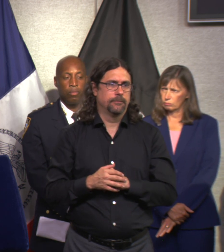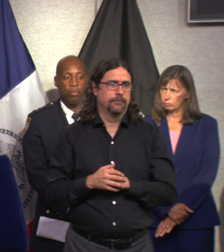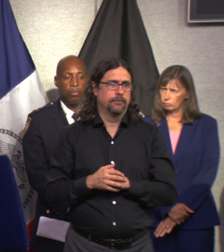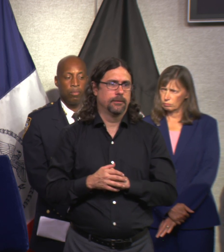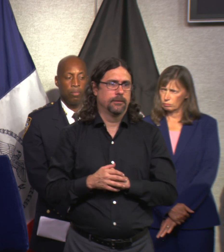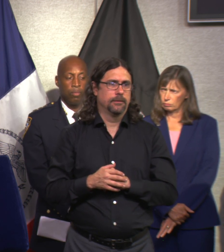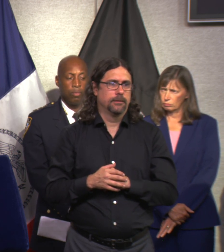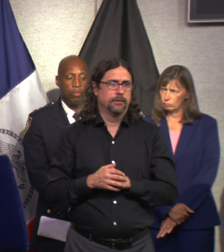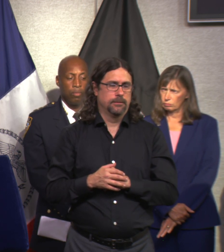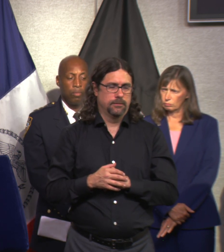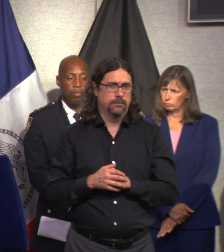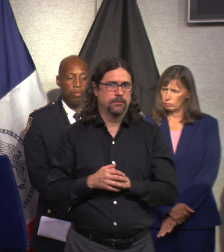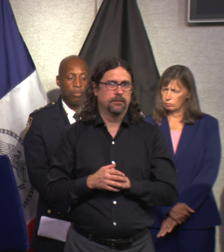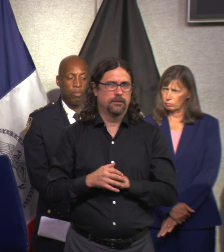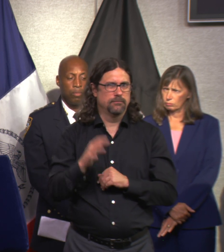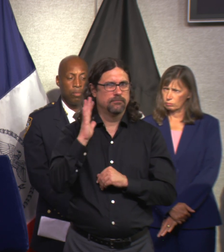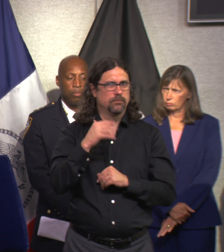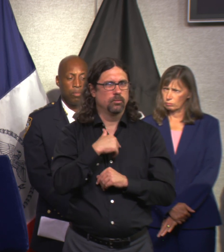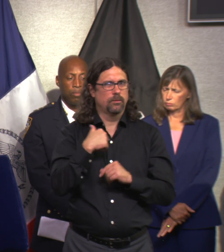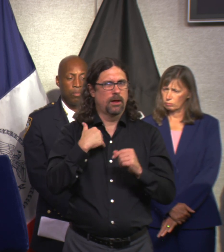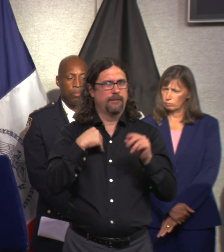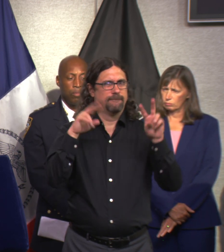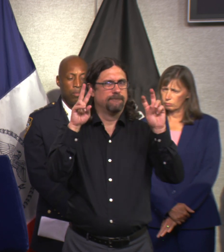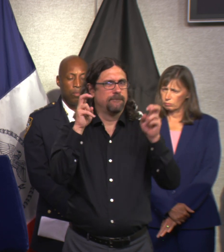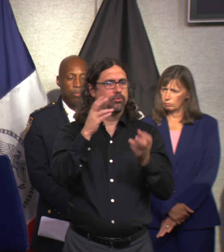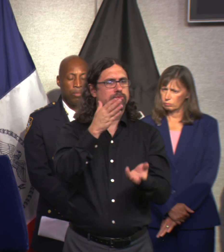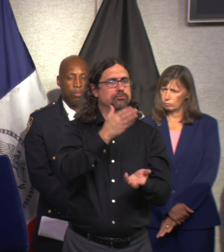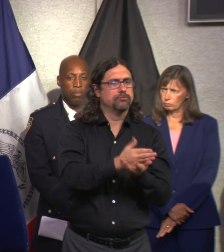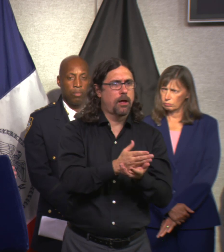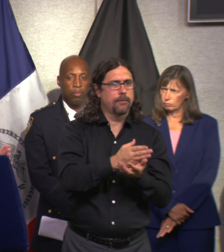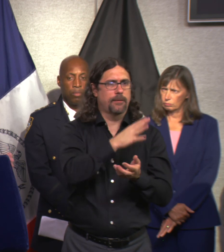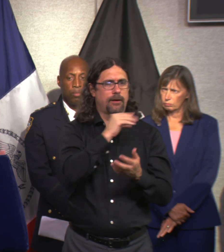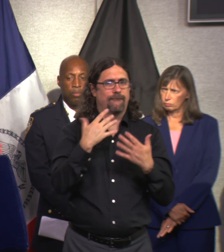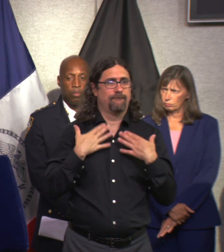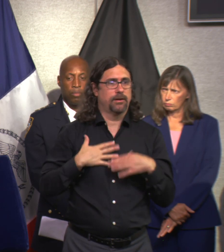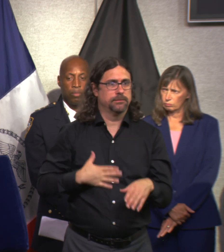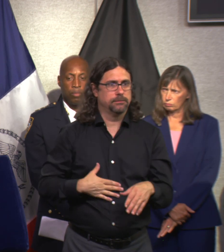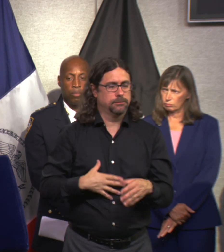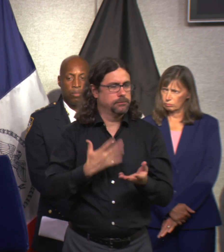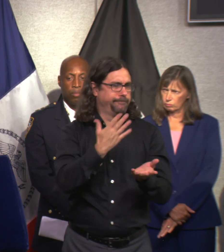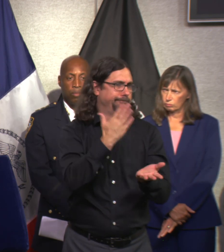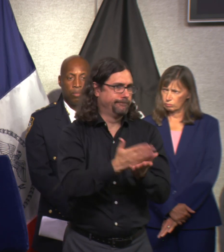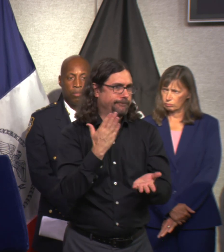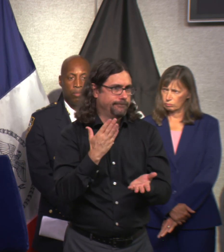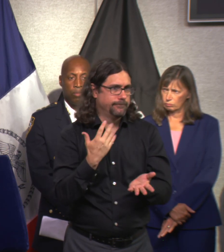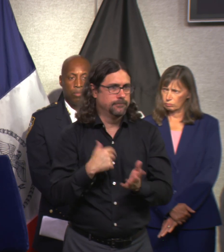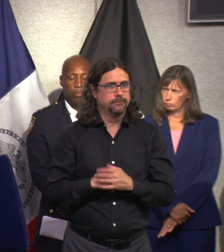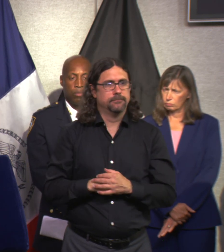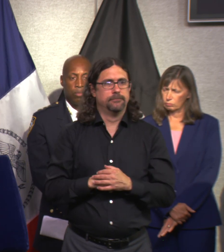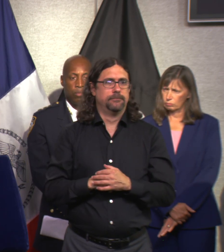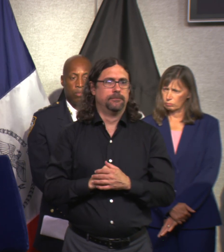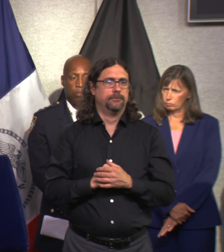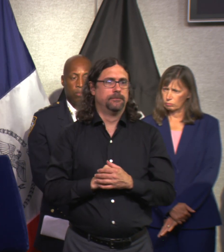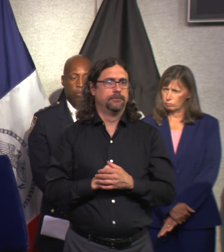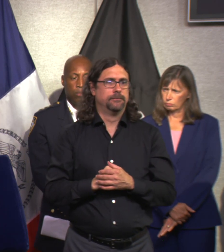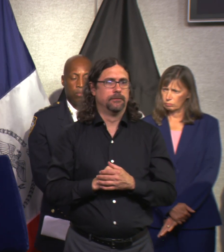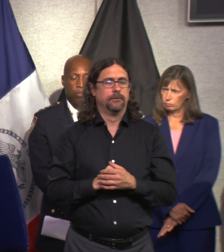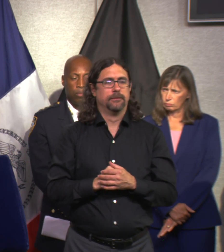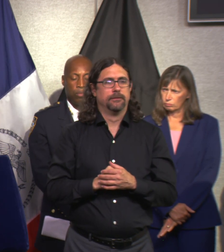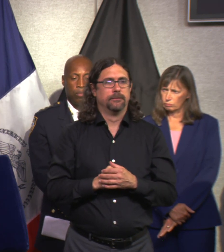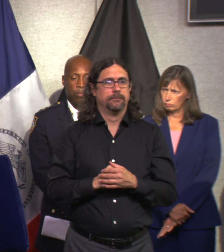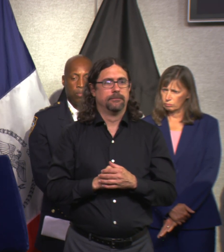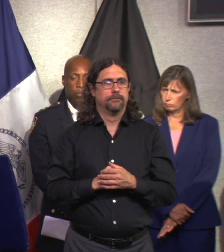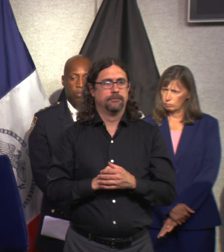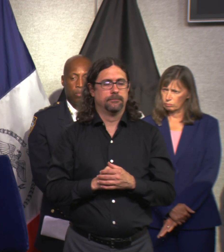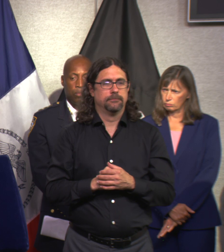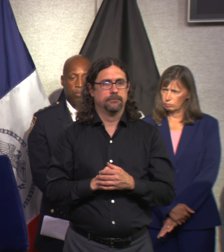different, and people tell me it's different. They're experiencing something different. That was the thing I knew we could do. I had